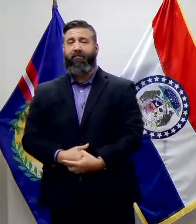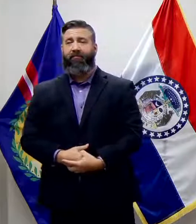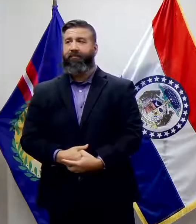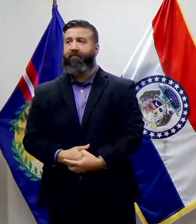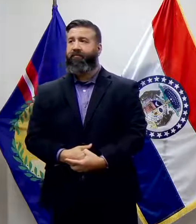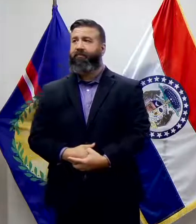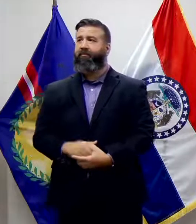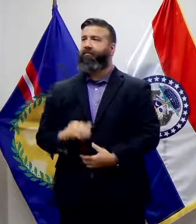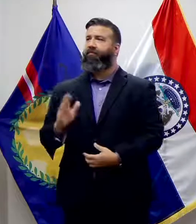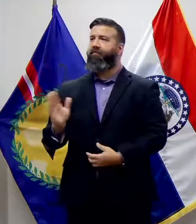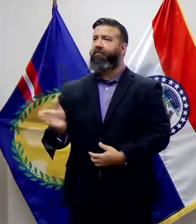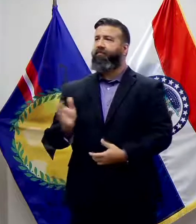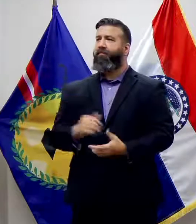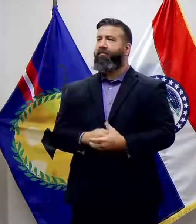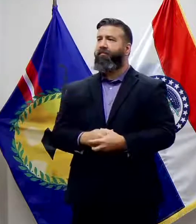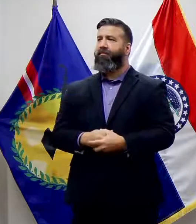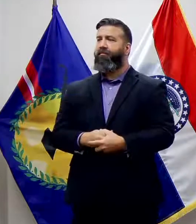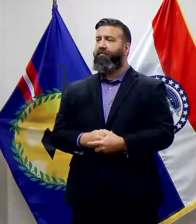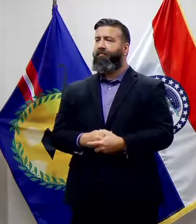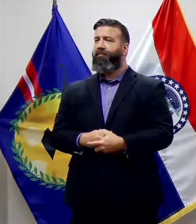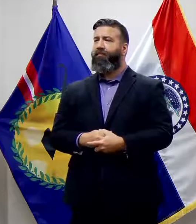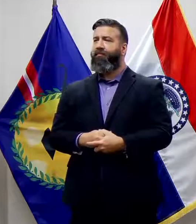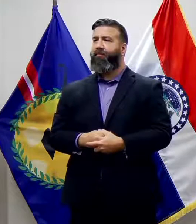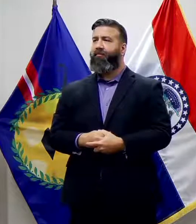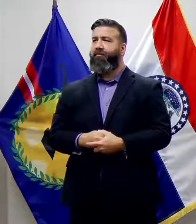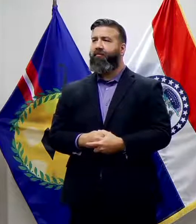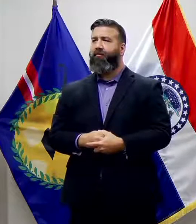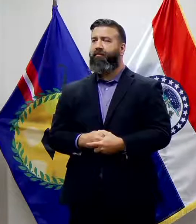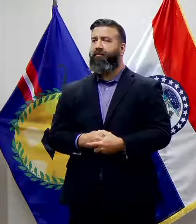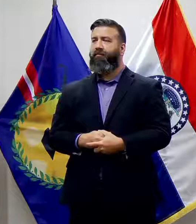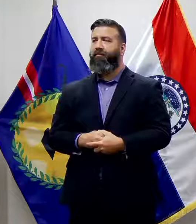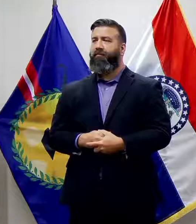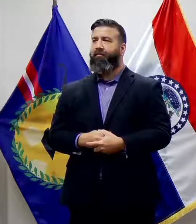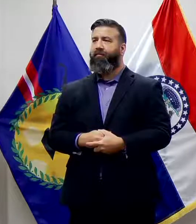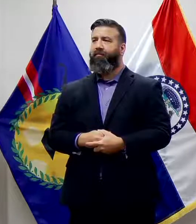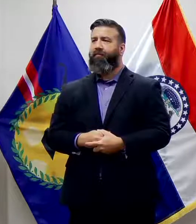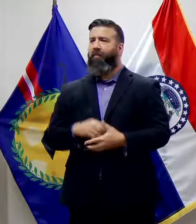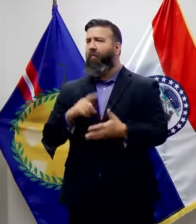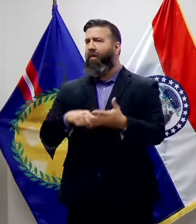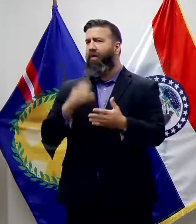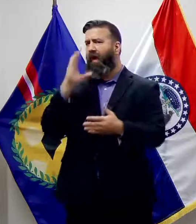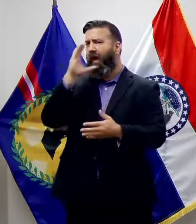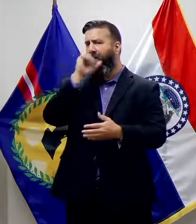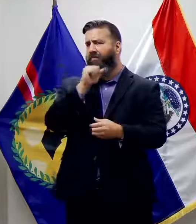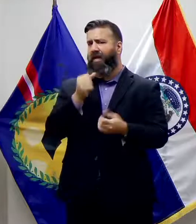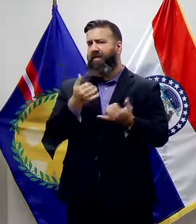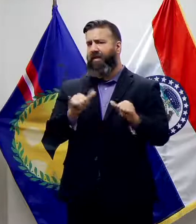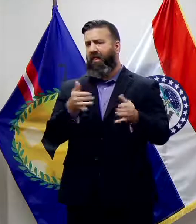Doctor, can you talk about, with the people, what do you estimate is still left